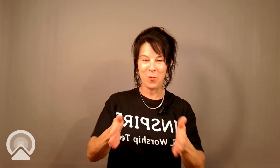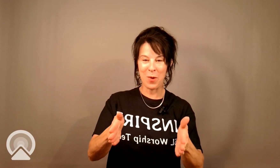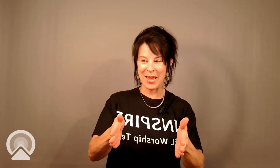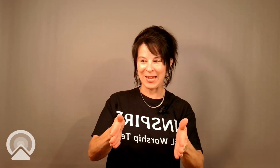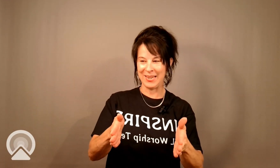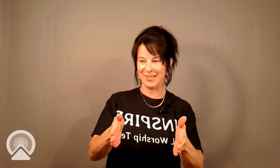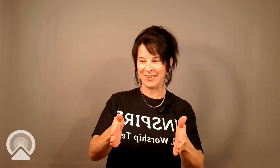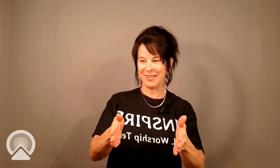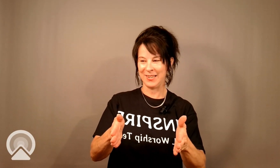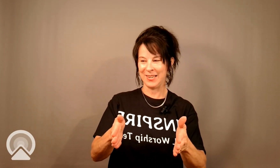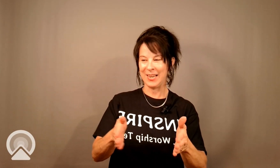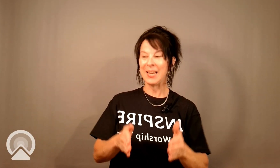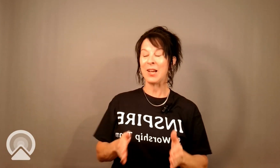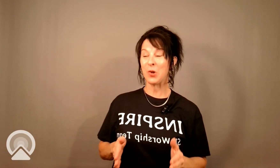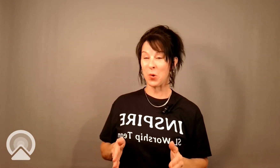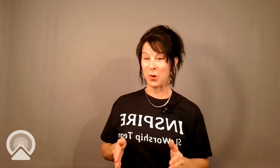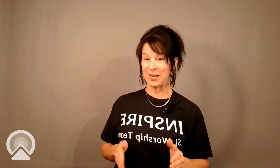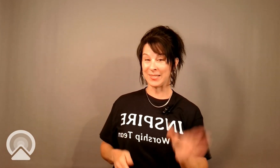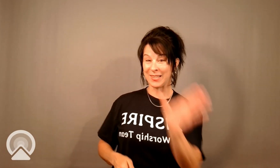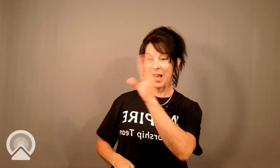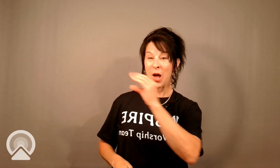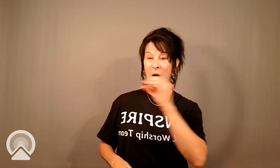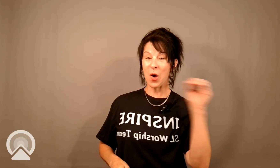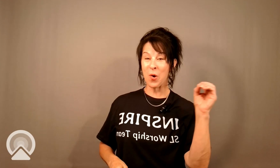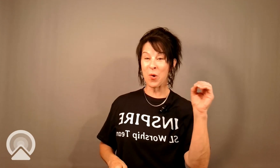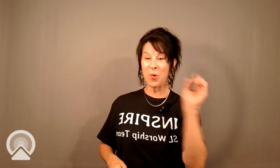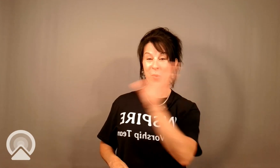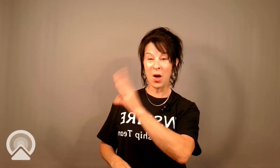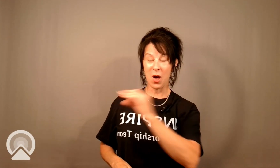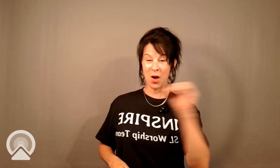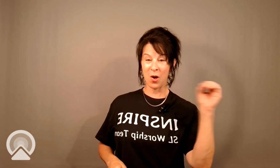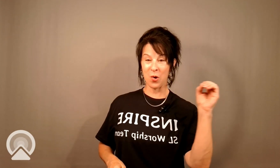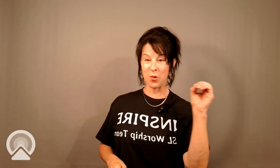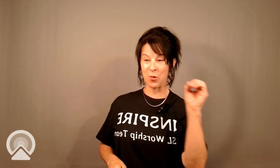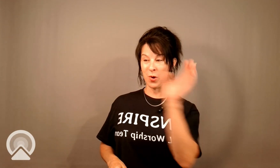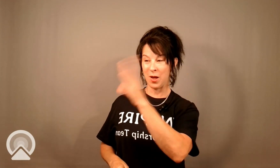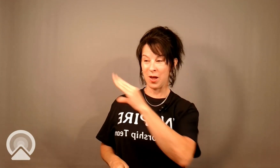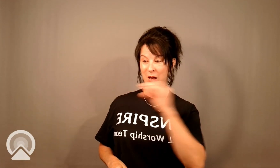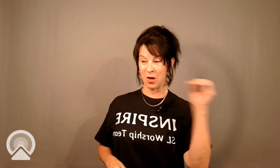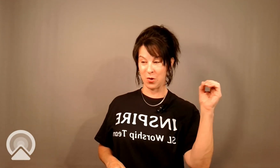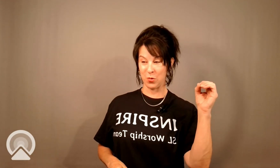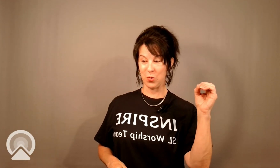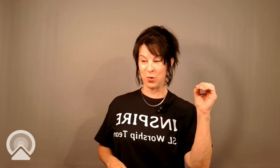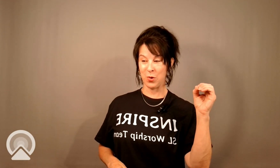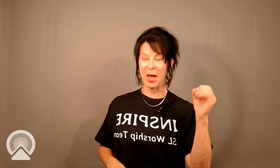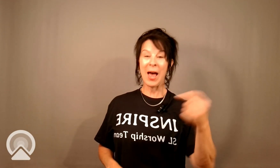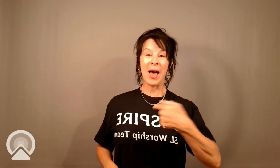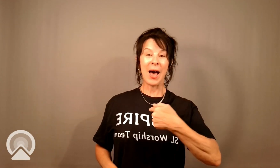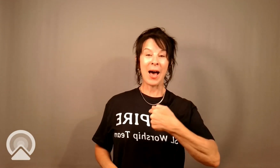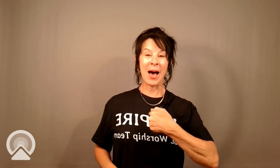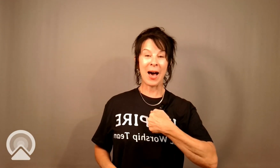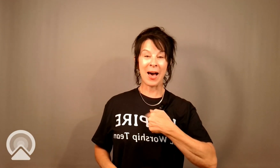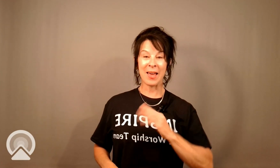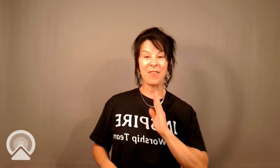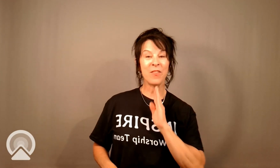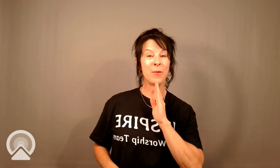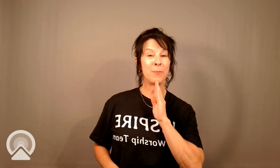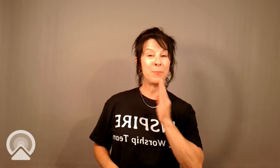way. Chorus. Oh, oh, oh, I've